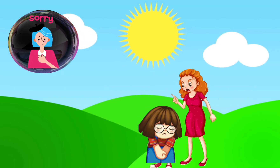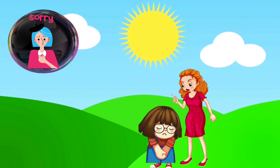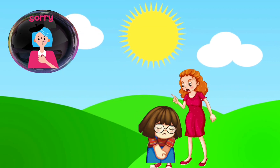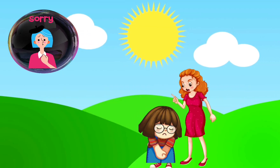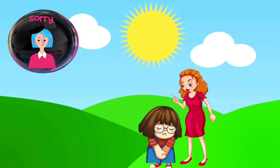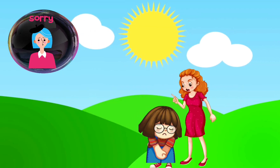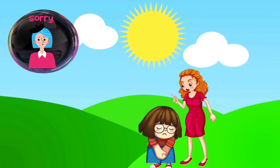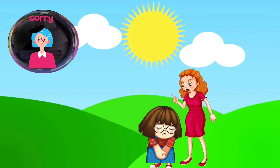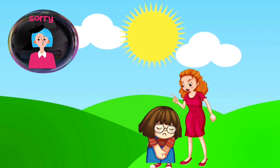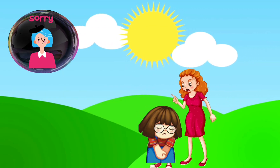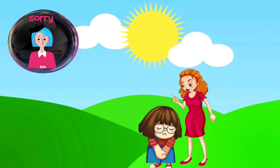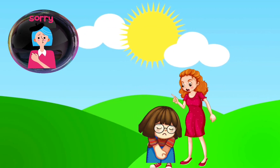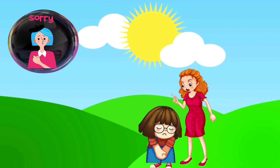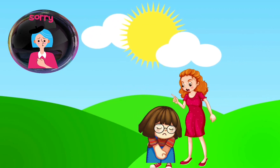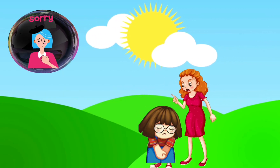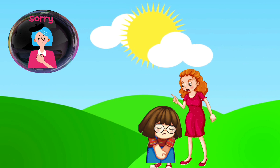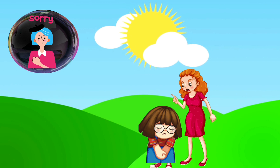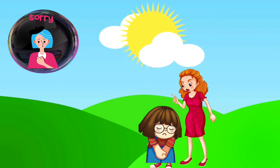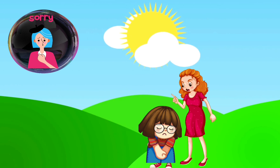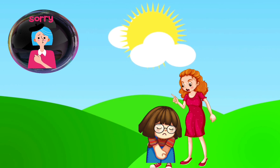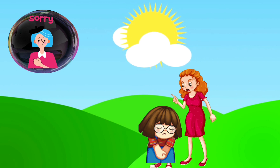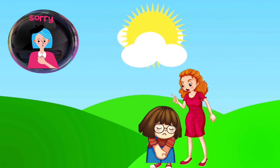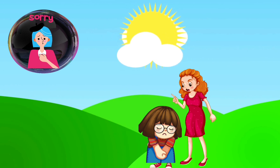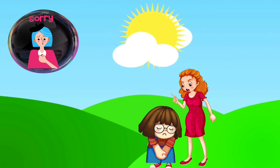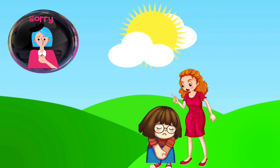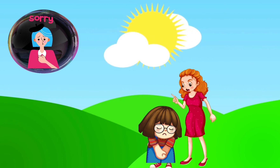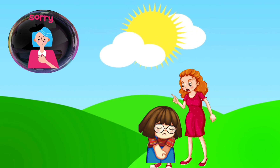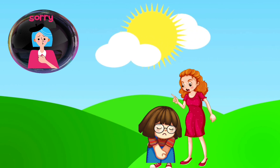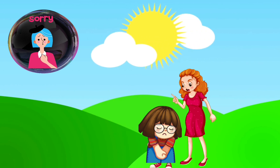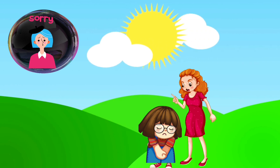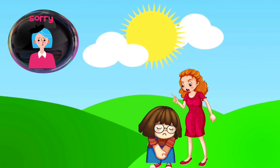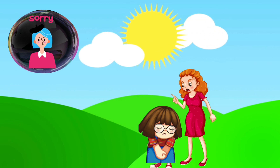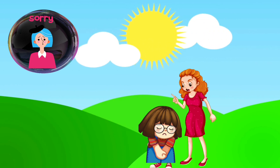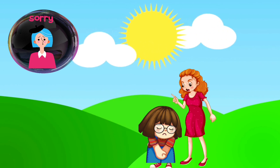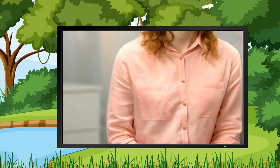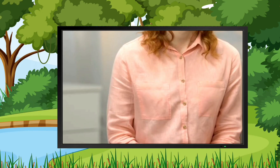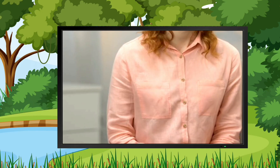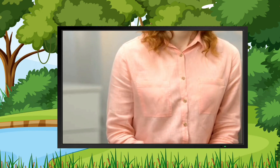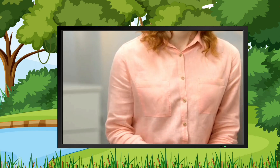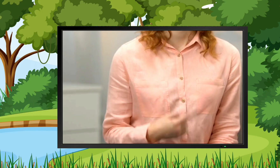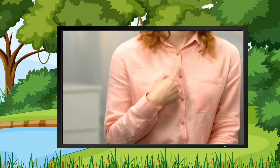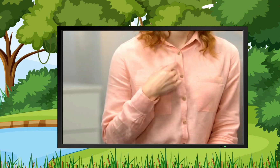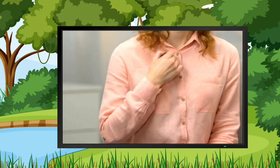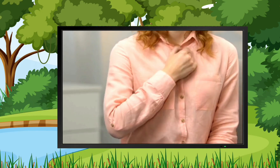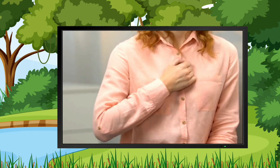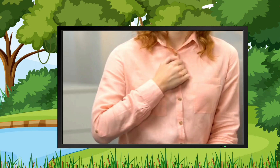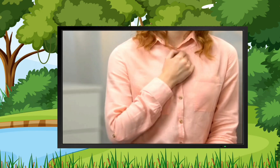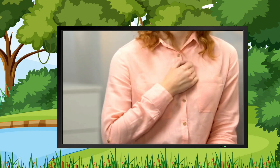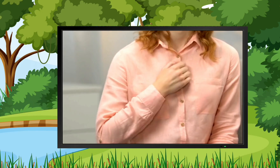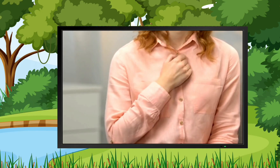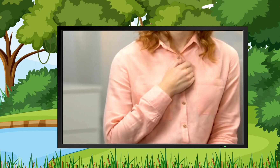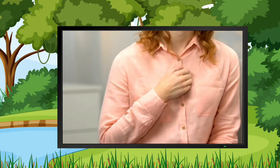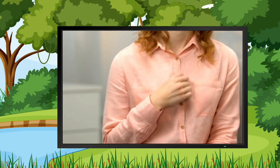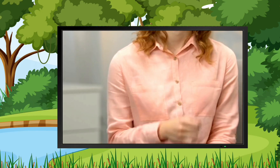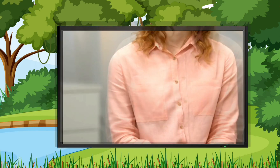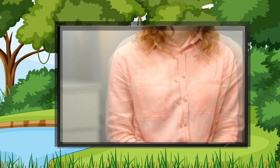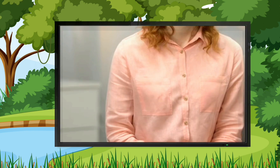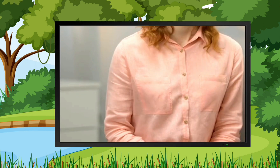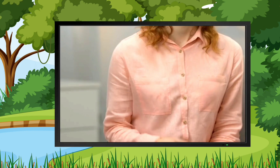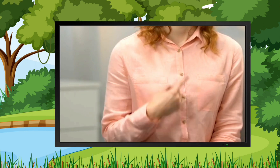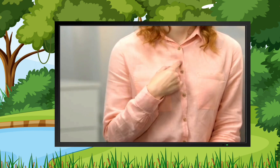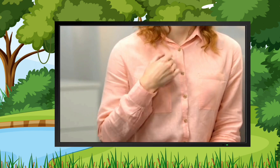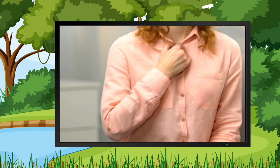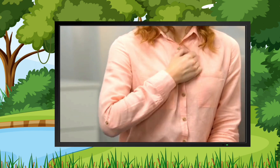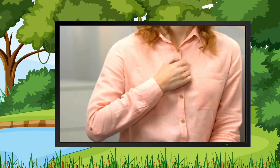sorry. Say, I'm sorry. Can you sign I'm sorry?